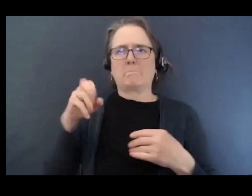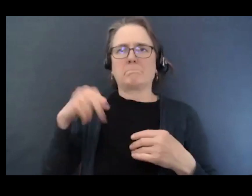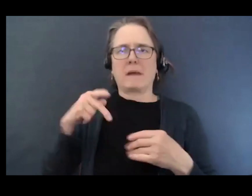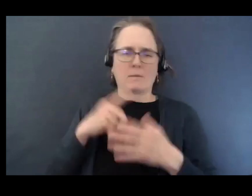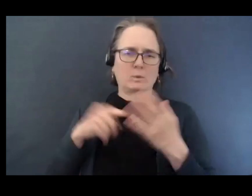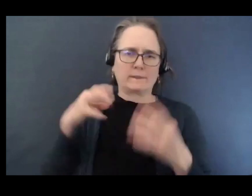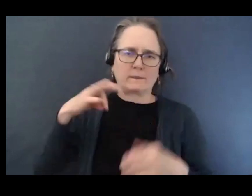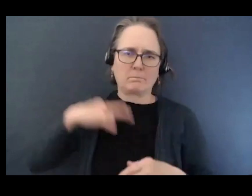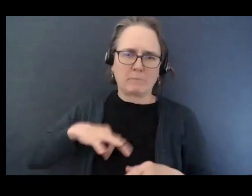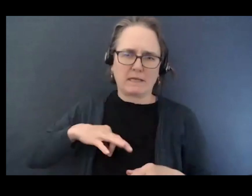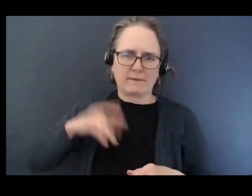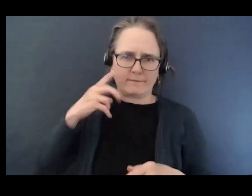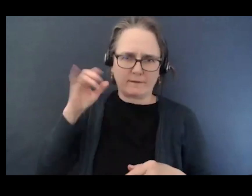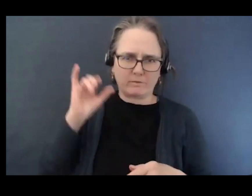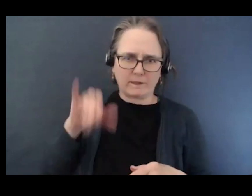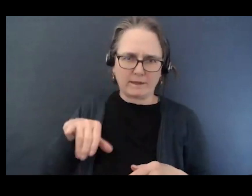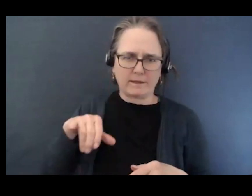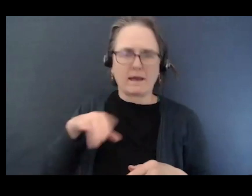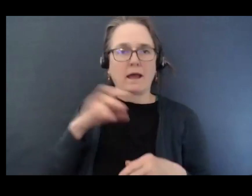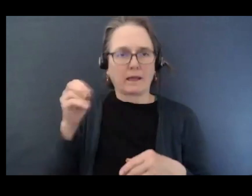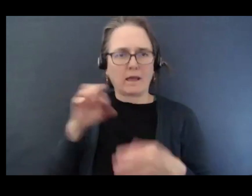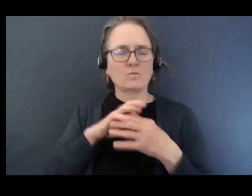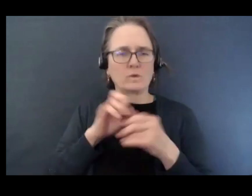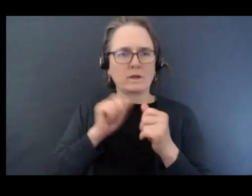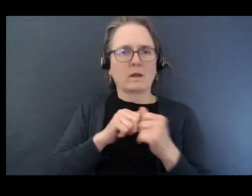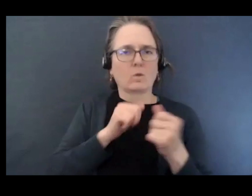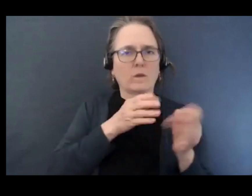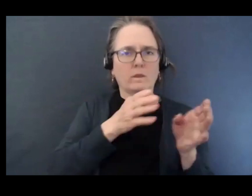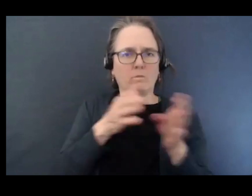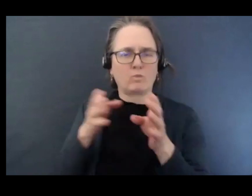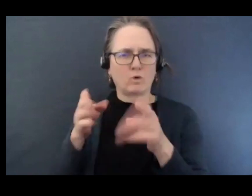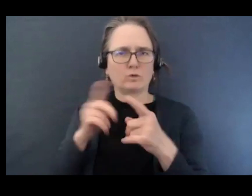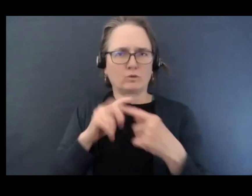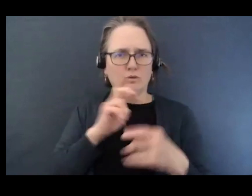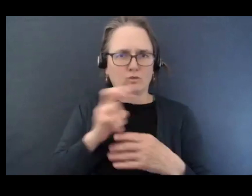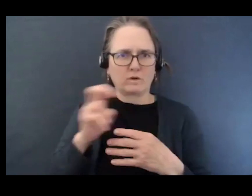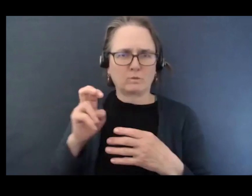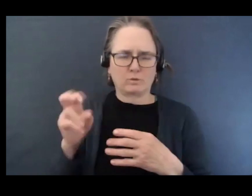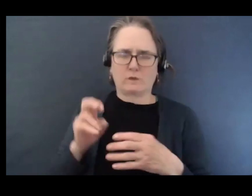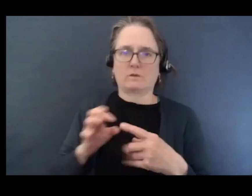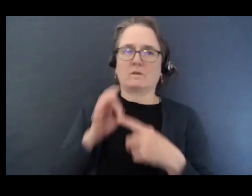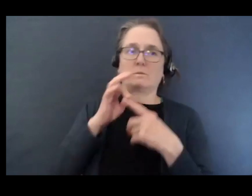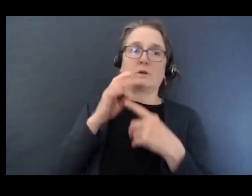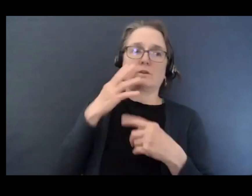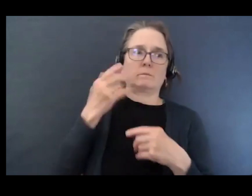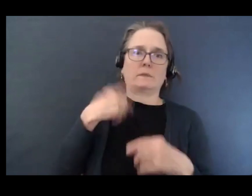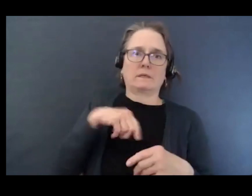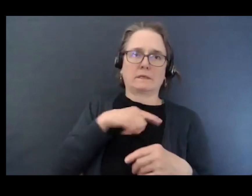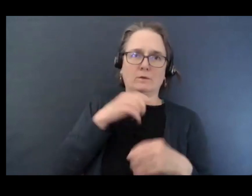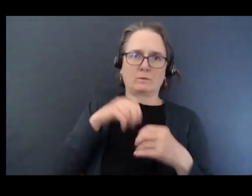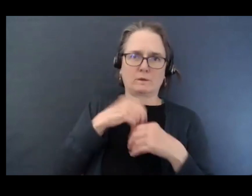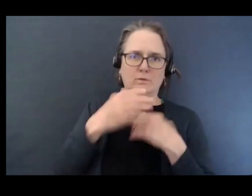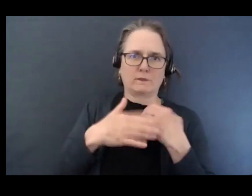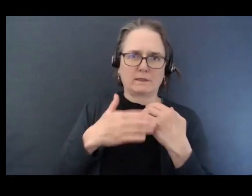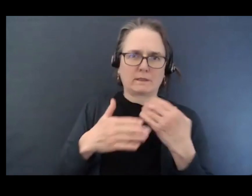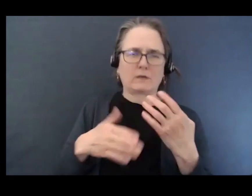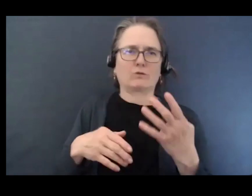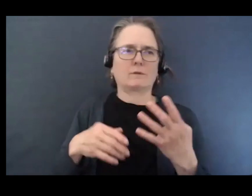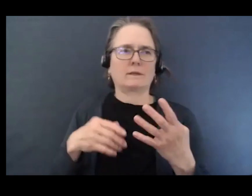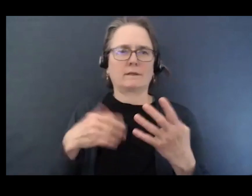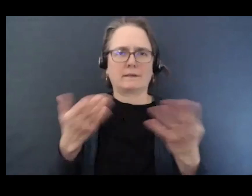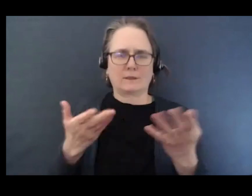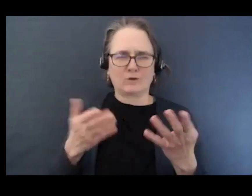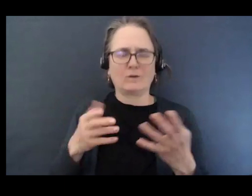modes to access to help allocate funding spatially, and the fourth being data availability around the world. I wish I could ignore the first